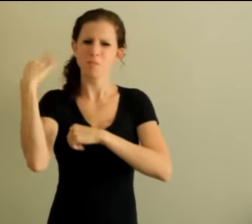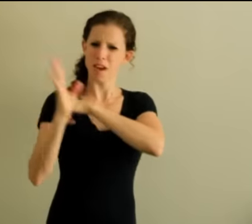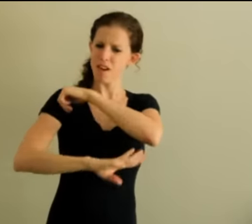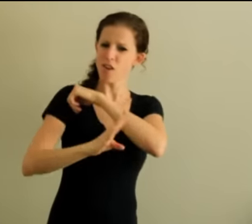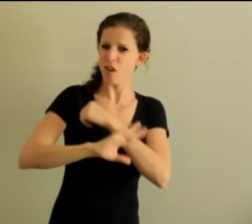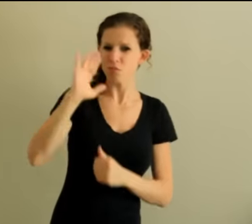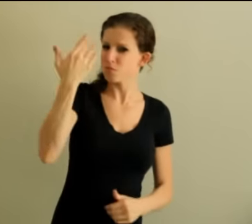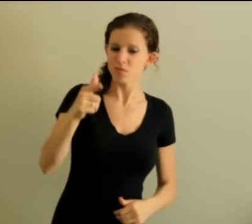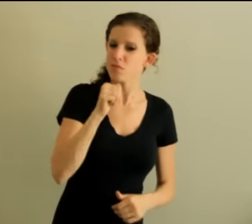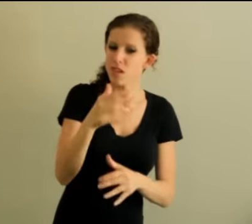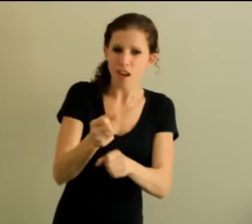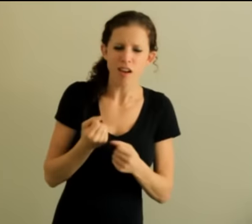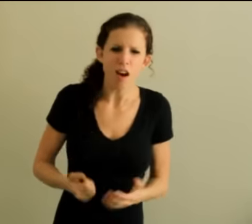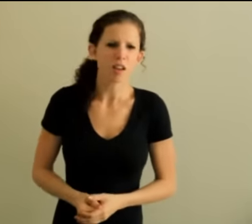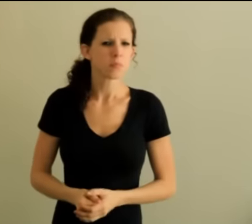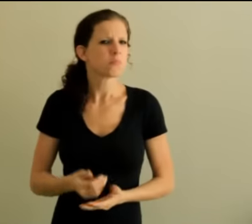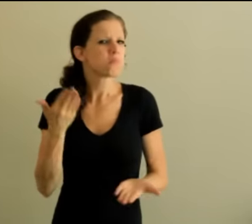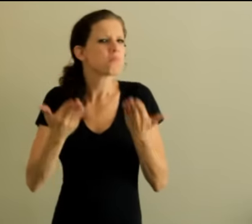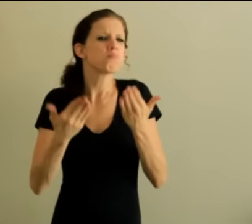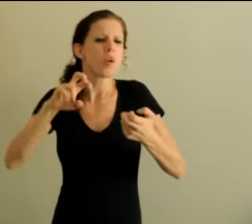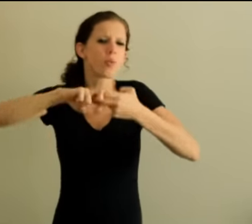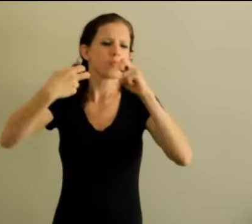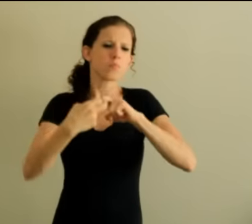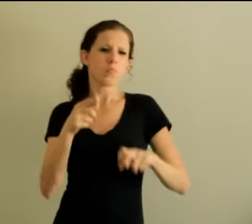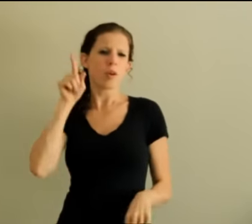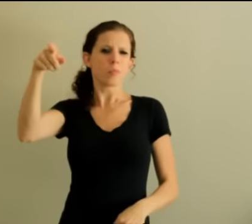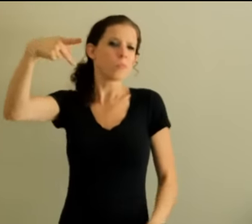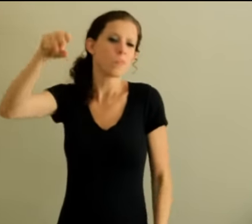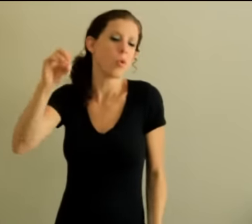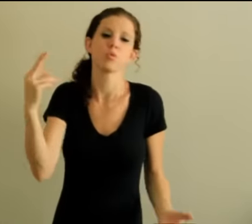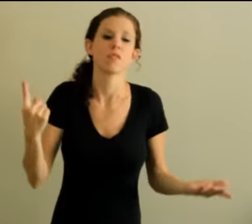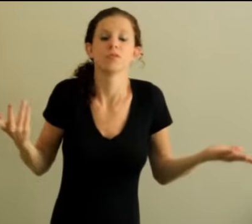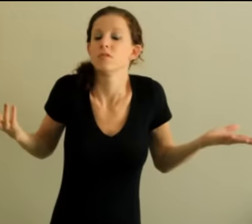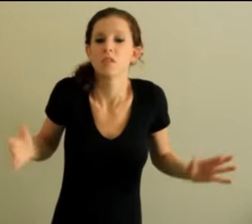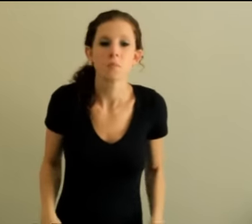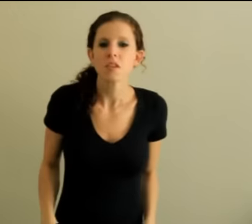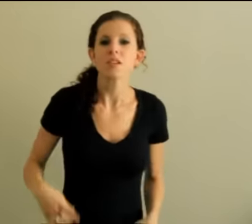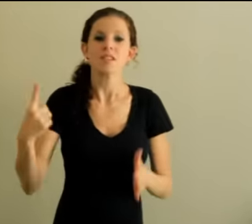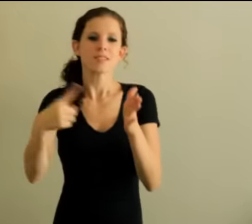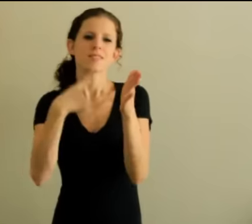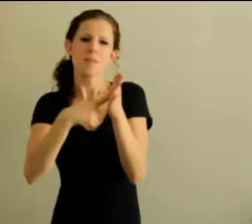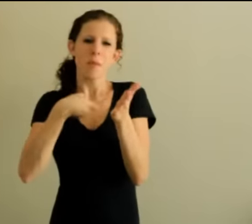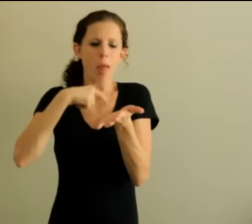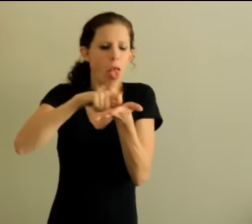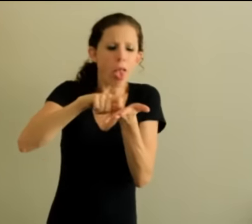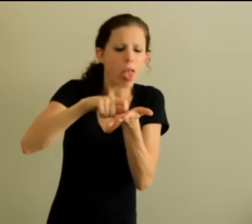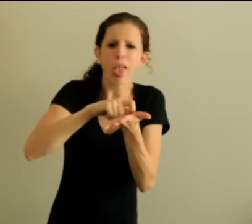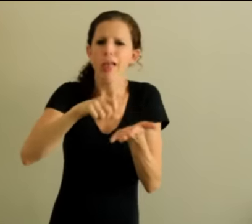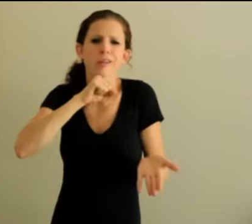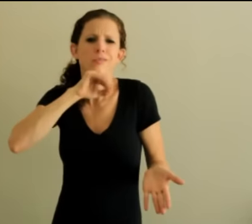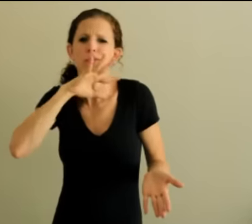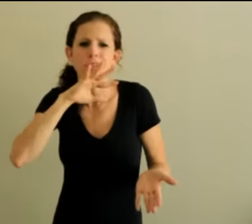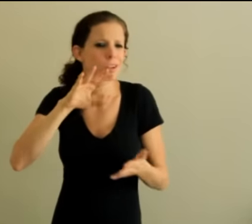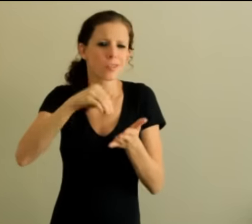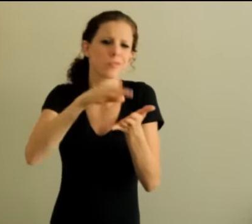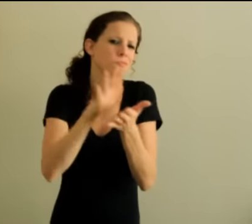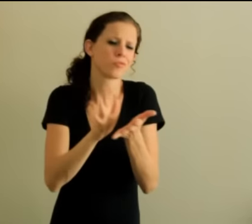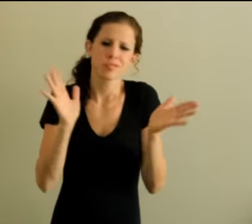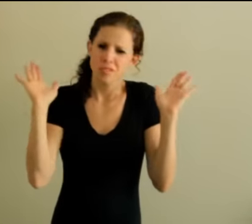two letters back in autumn, you must not have got them The property was a problem in the post office or something Sometimes I scribble addresses too sloppy when I